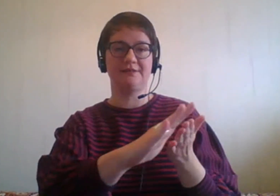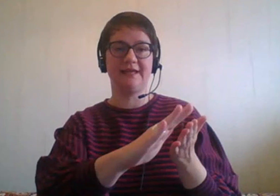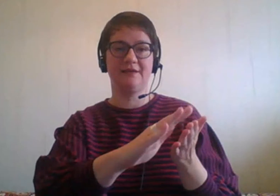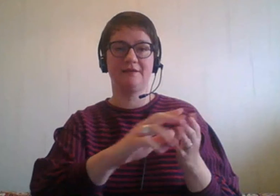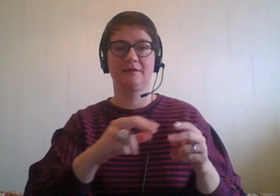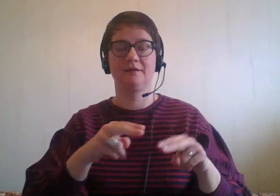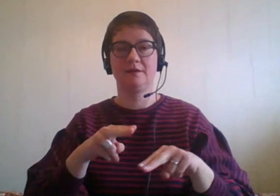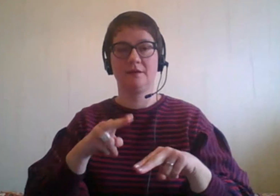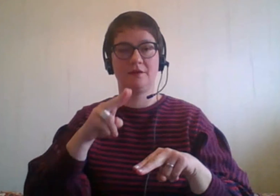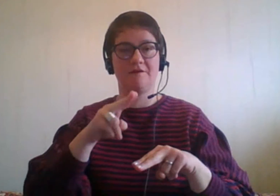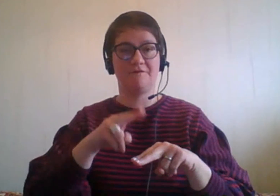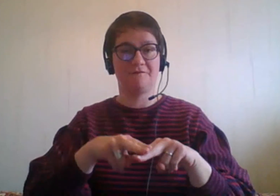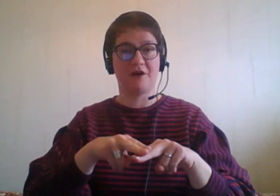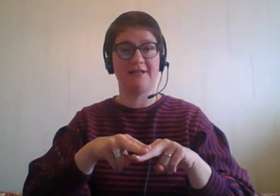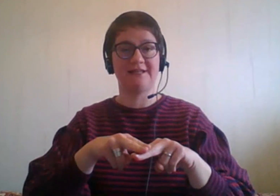Thursday, Friday,